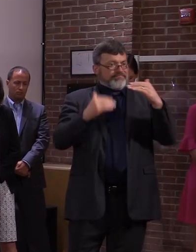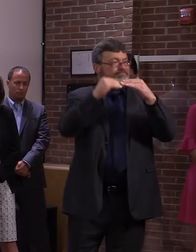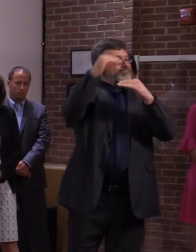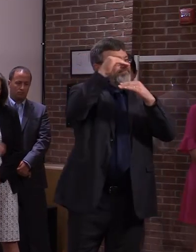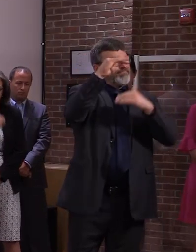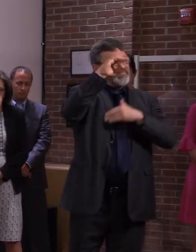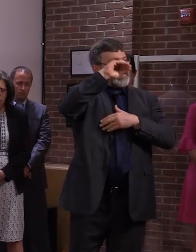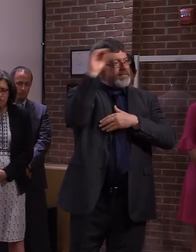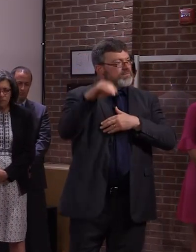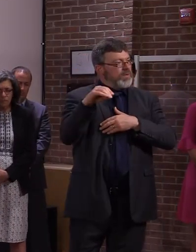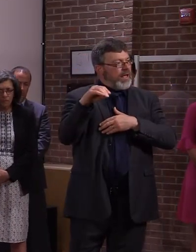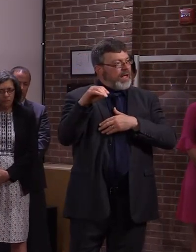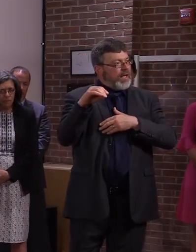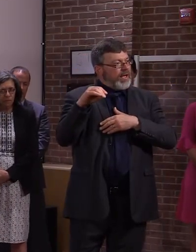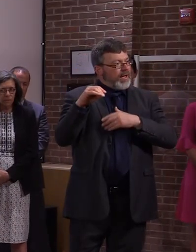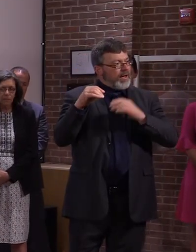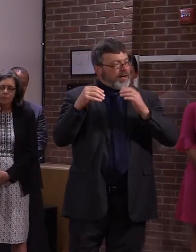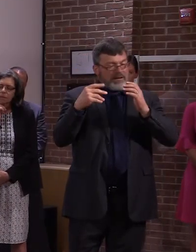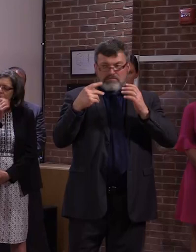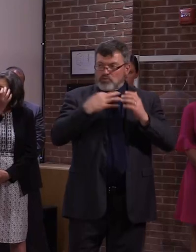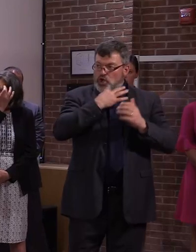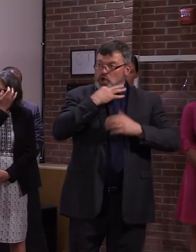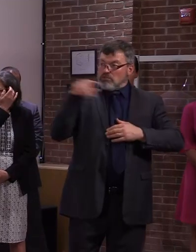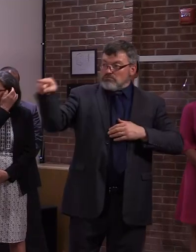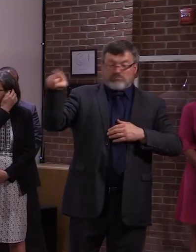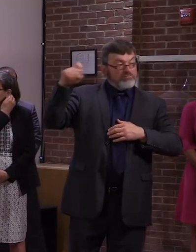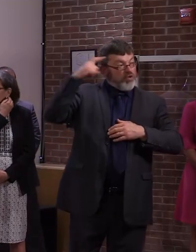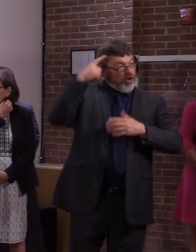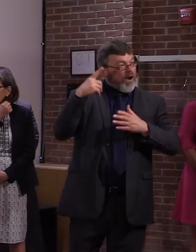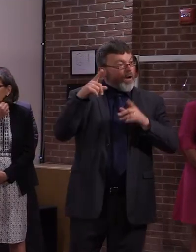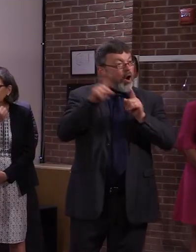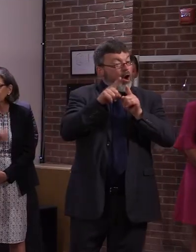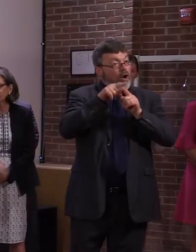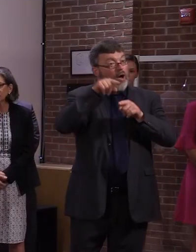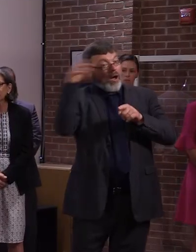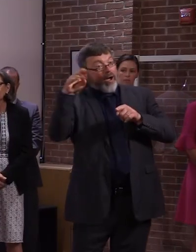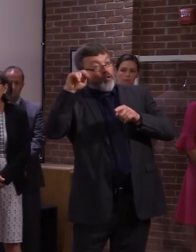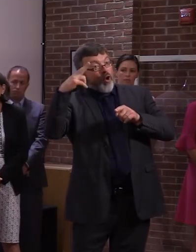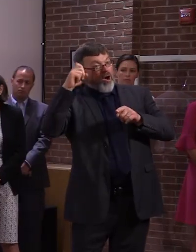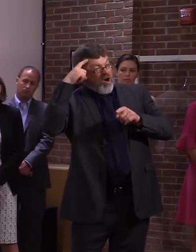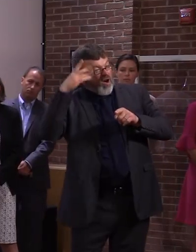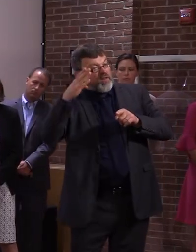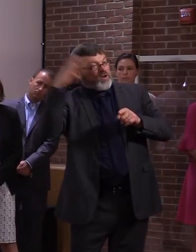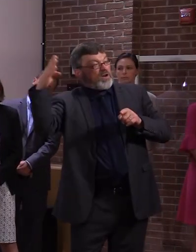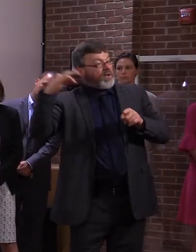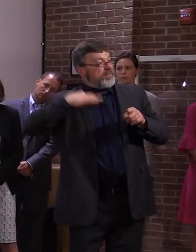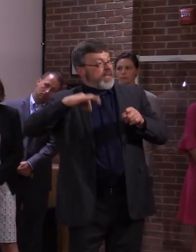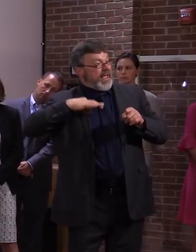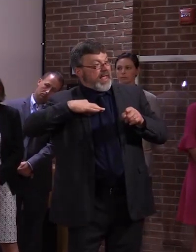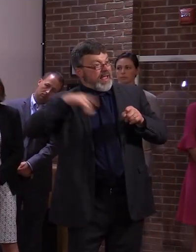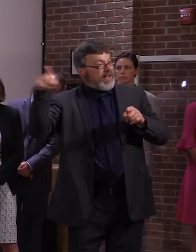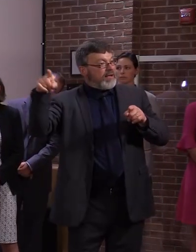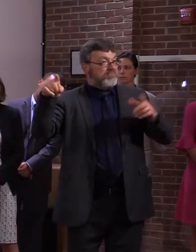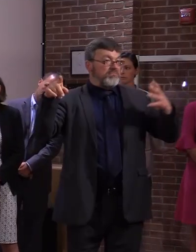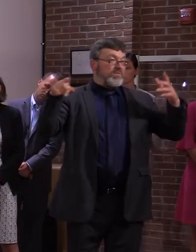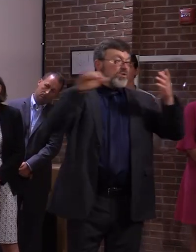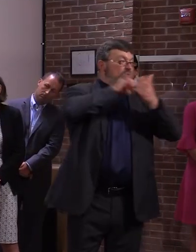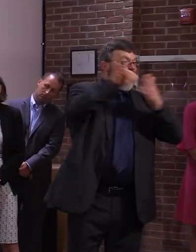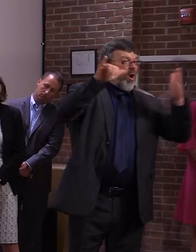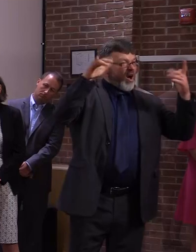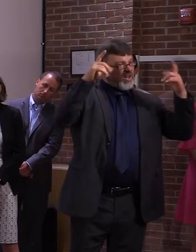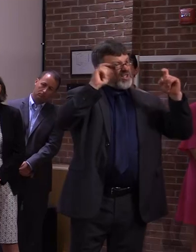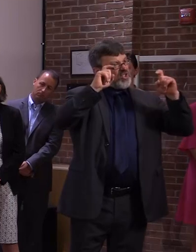12 governors of border, in states that border Canada, can do to get the border reopened?